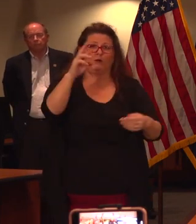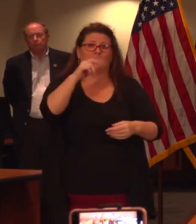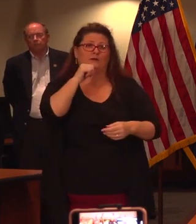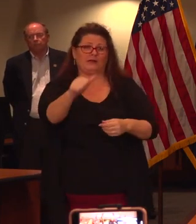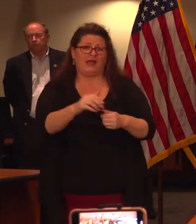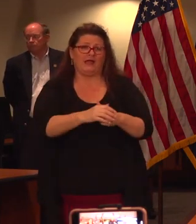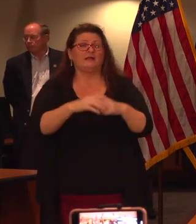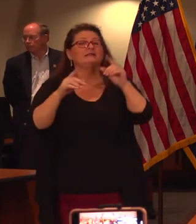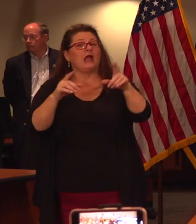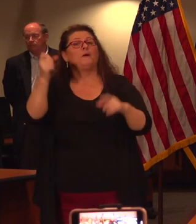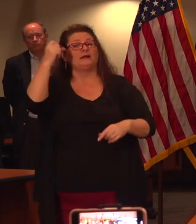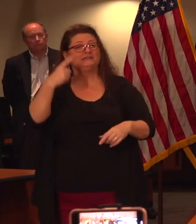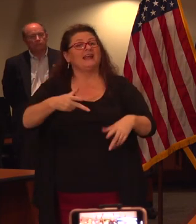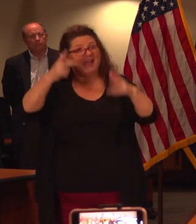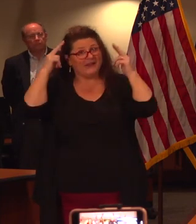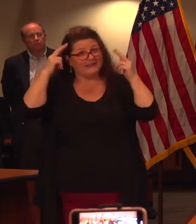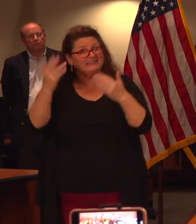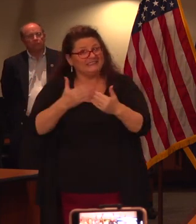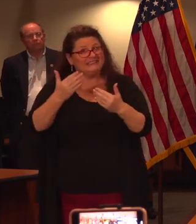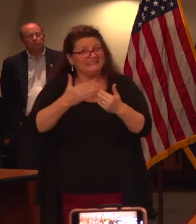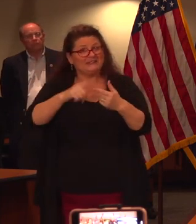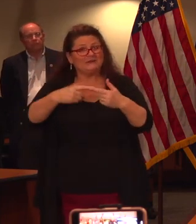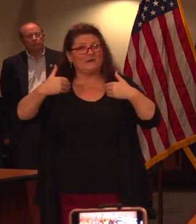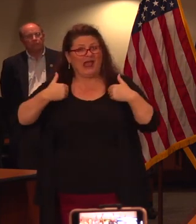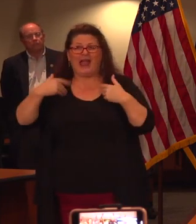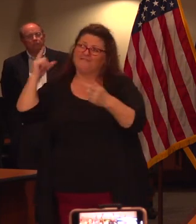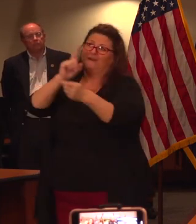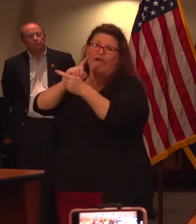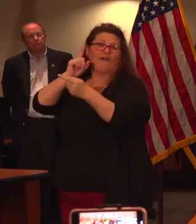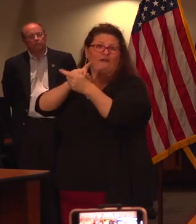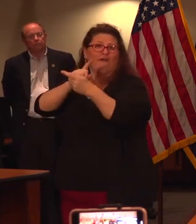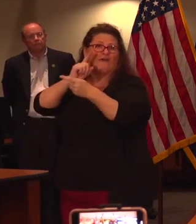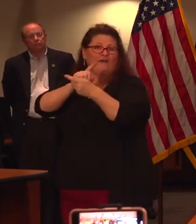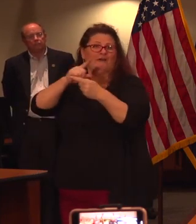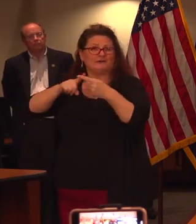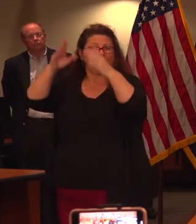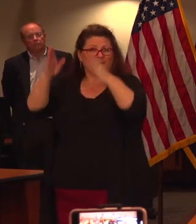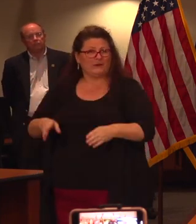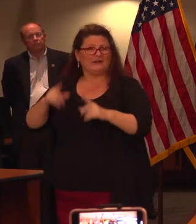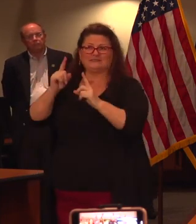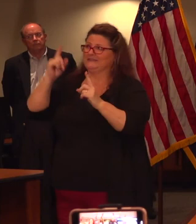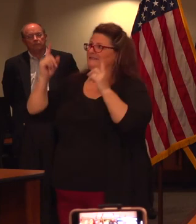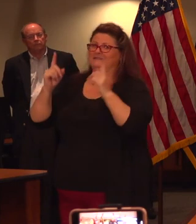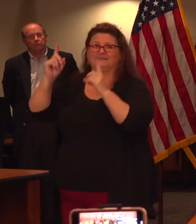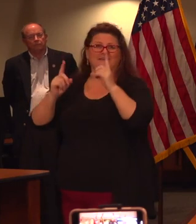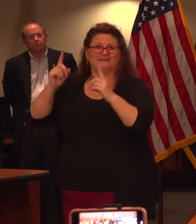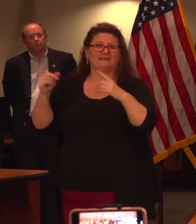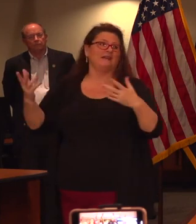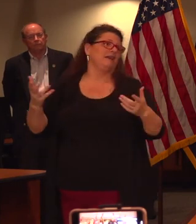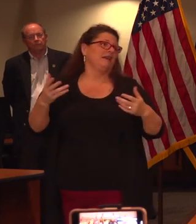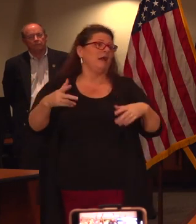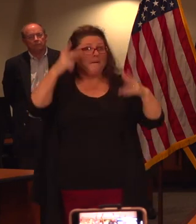course, are judged to have a lot of close personal contact. And close personal contact, we know, particularly sitting in a barber